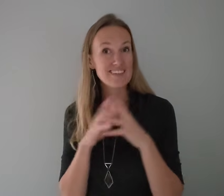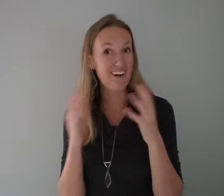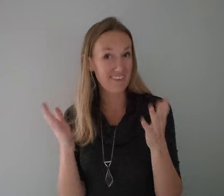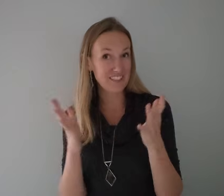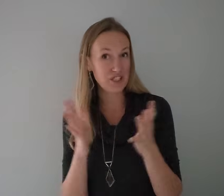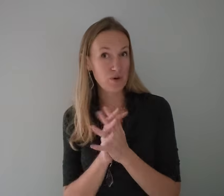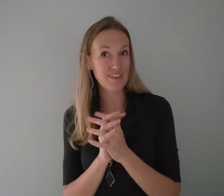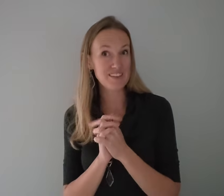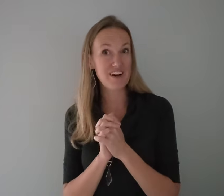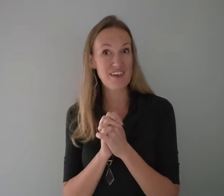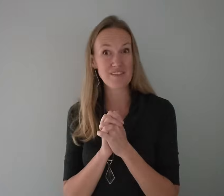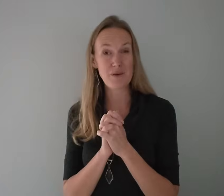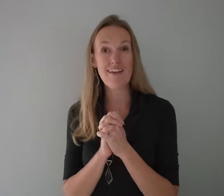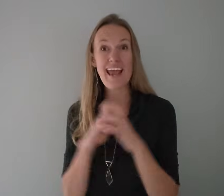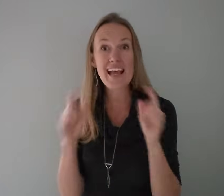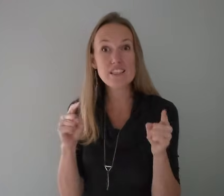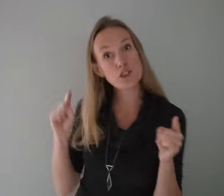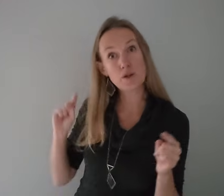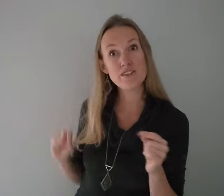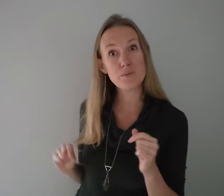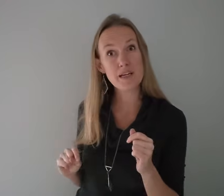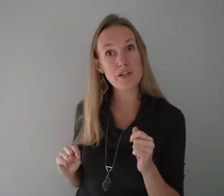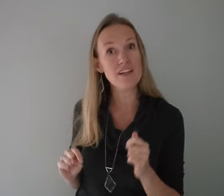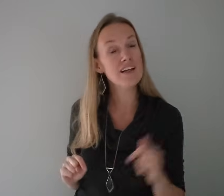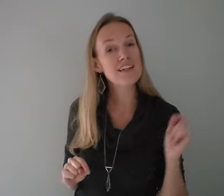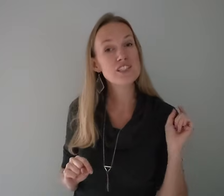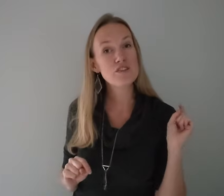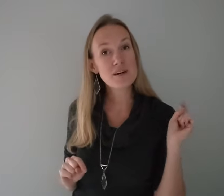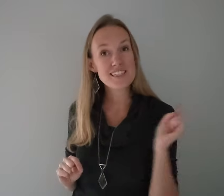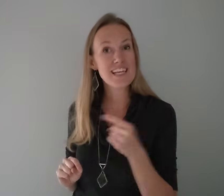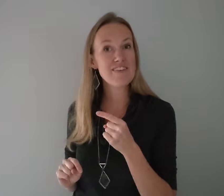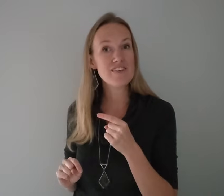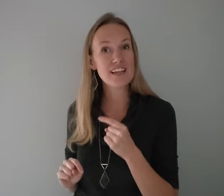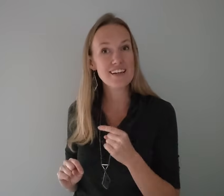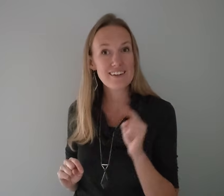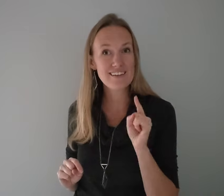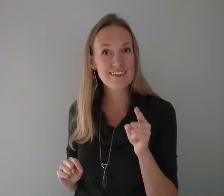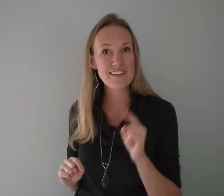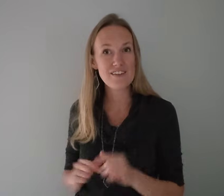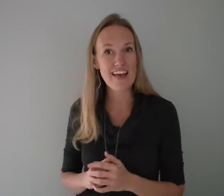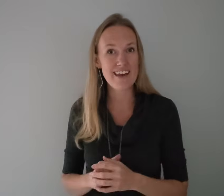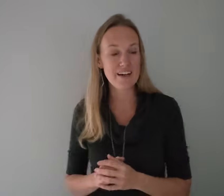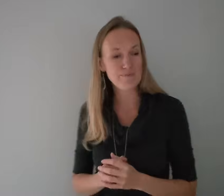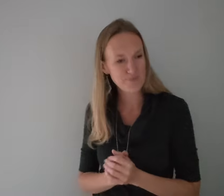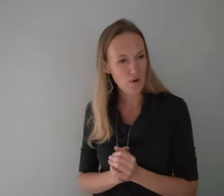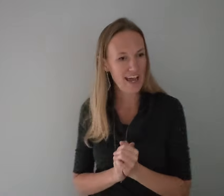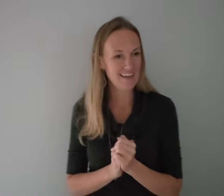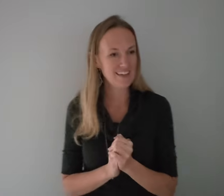all the tutorials are there as well, and the tutorials are pinnable. So if you want to save it for later, you can do that there. Okay,